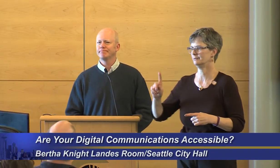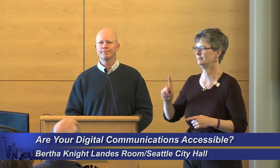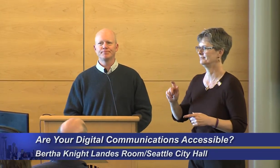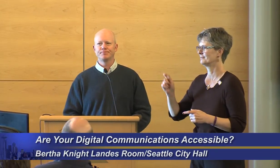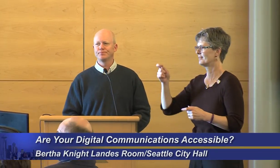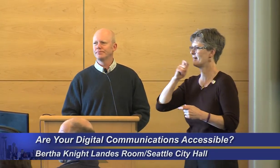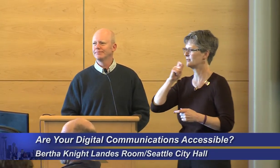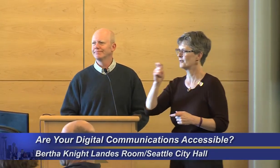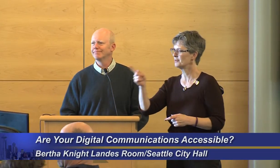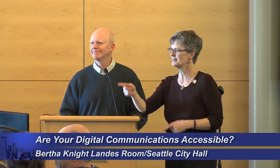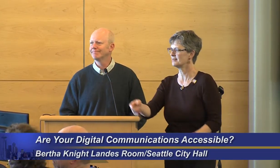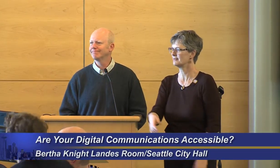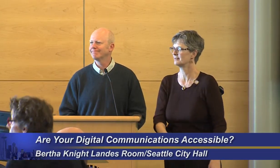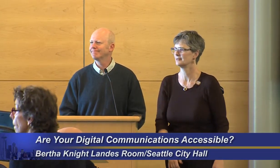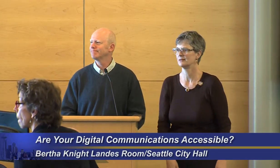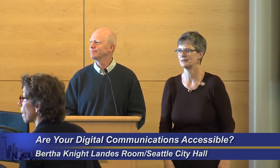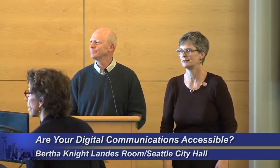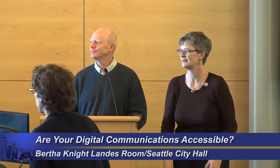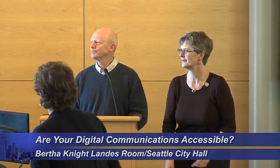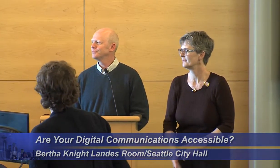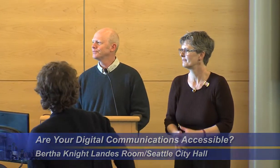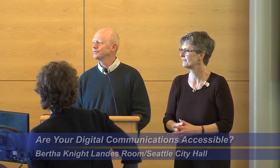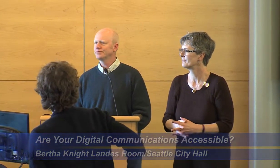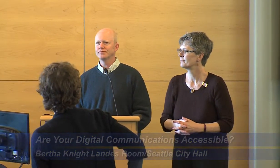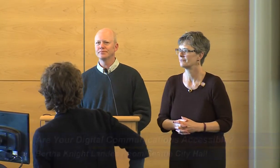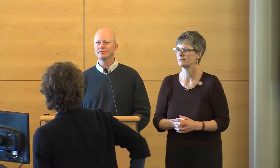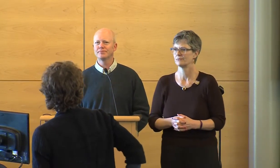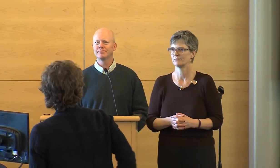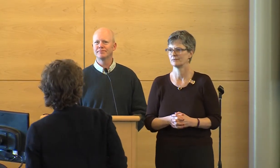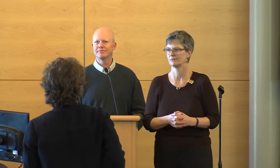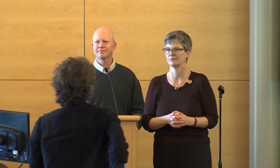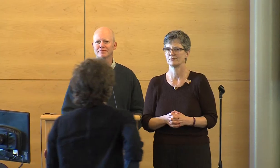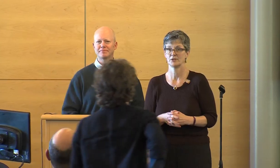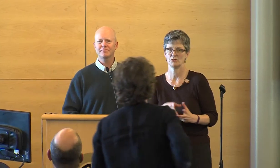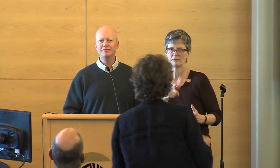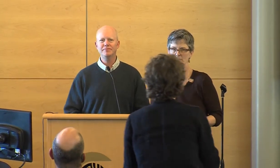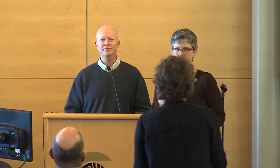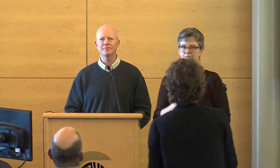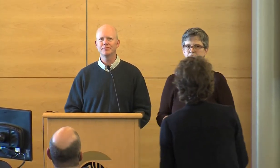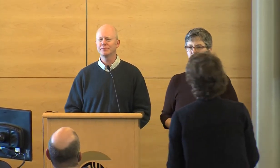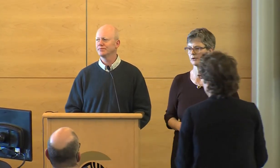have more recent versions of assistive technology, then using both is a good idea.